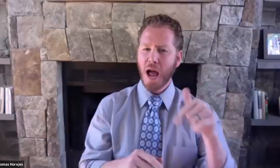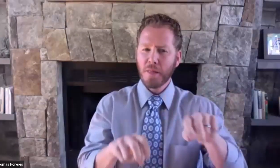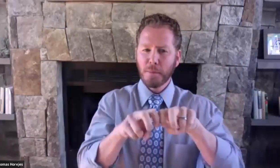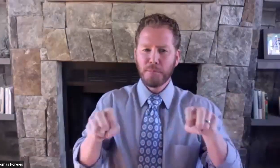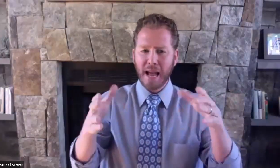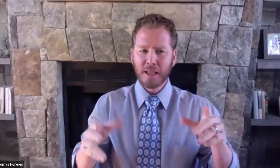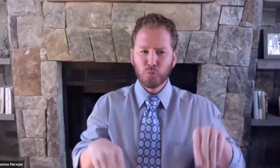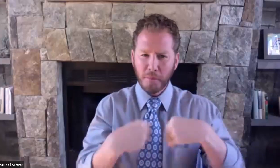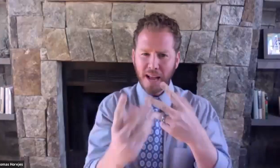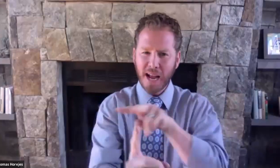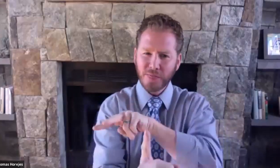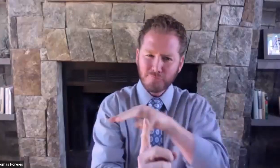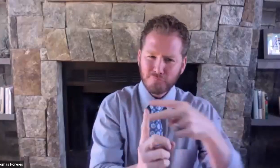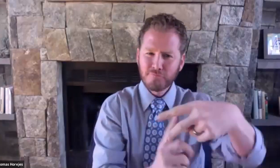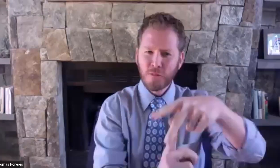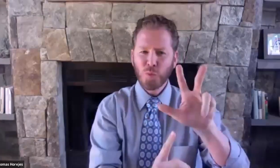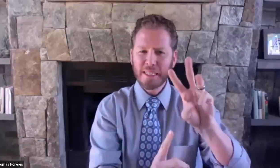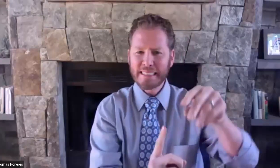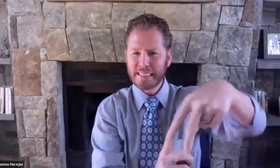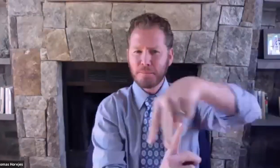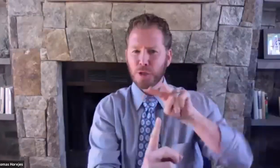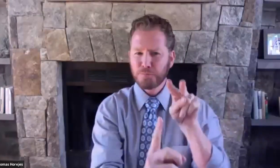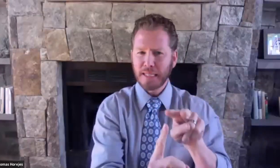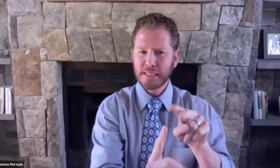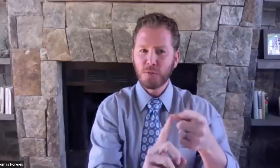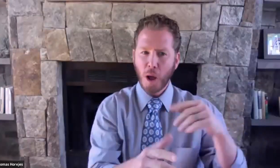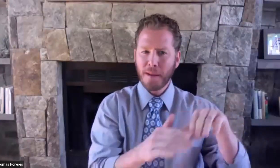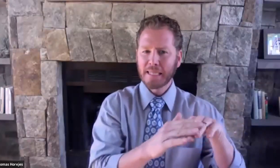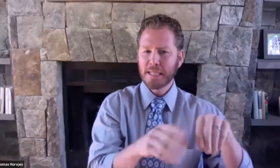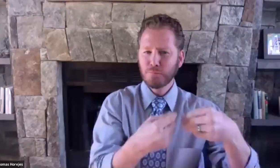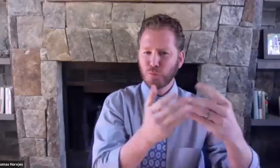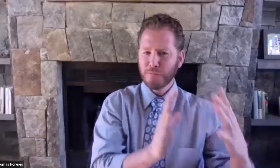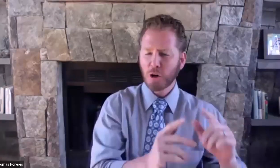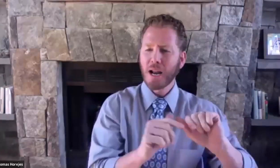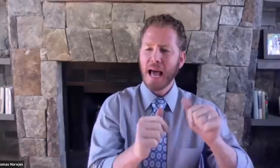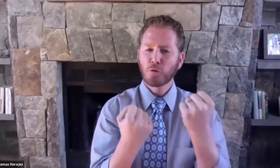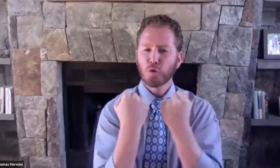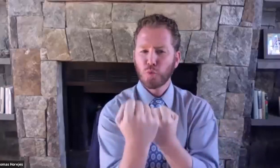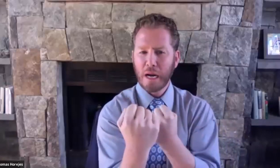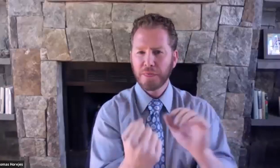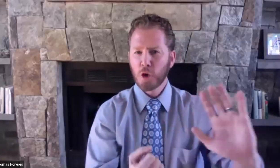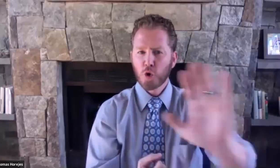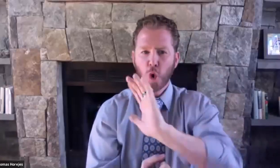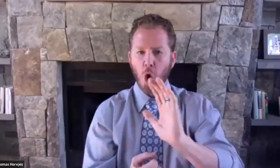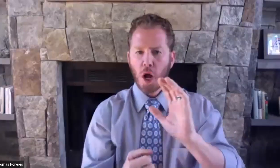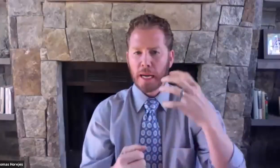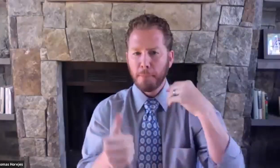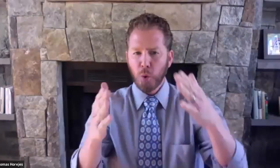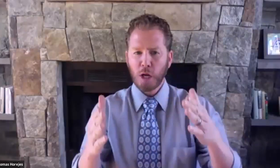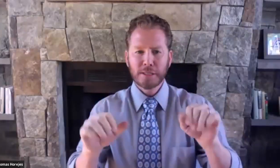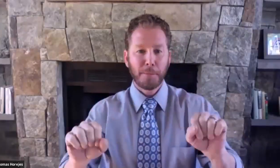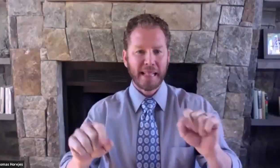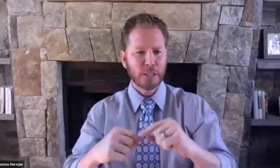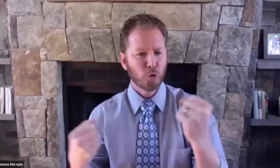all solution. And that's why the panelist is going to provide a real 360 type of point of view from an